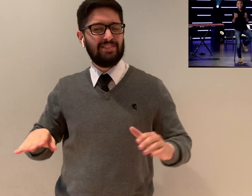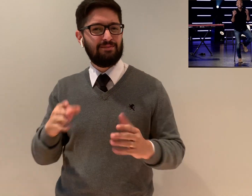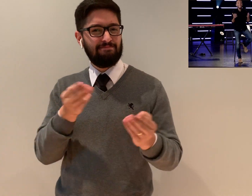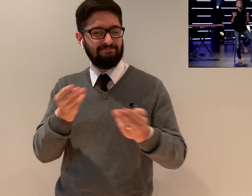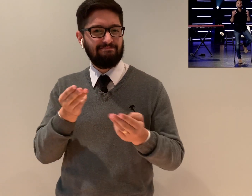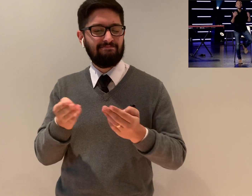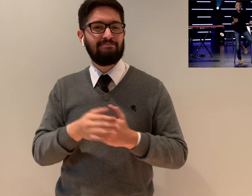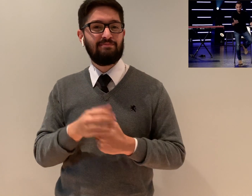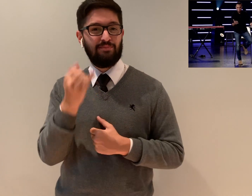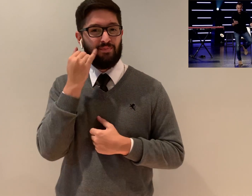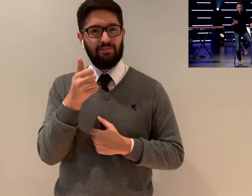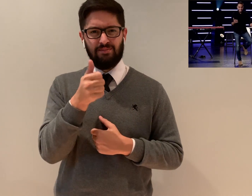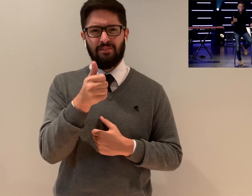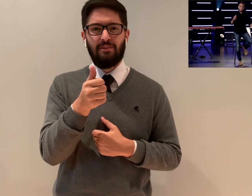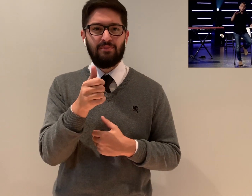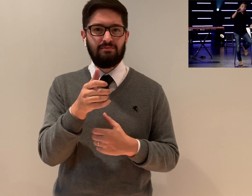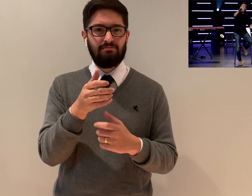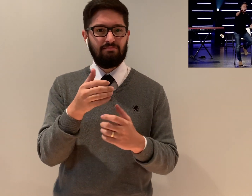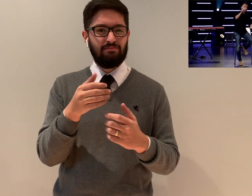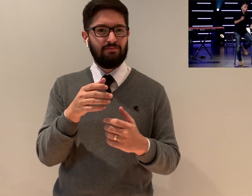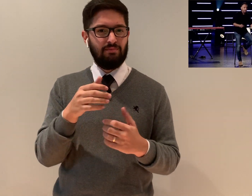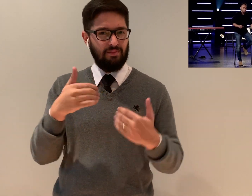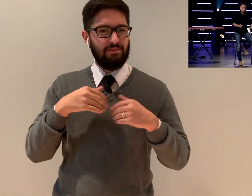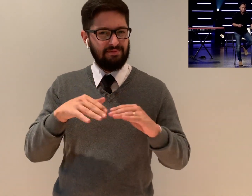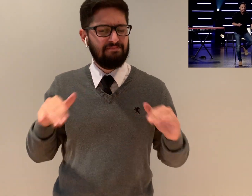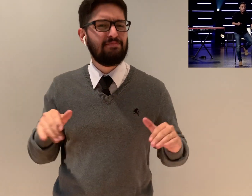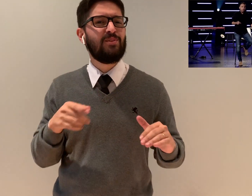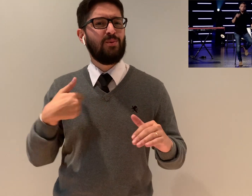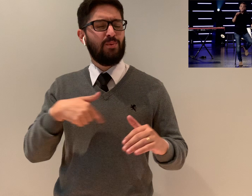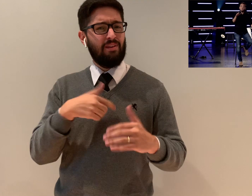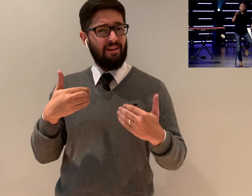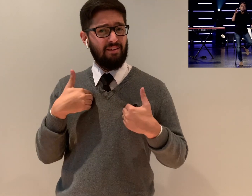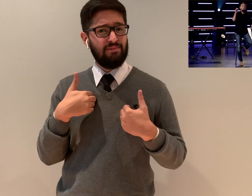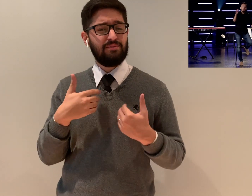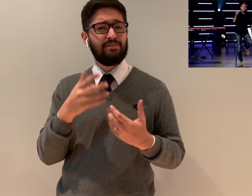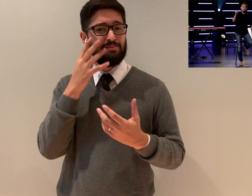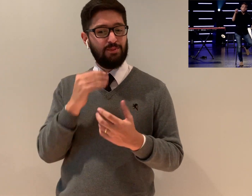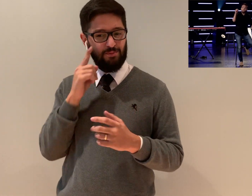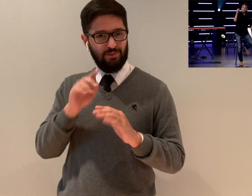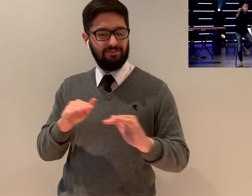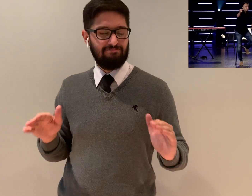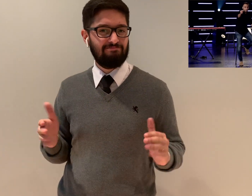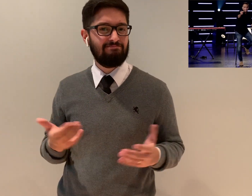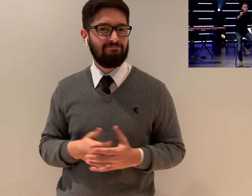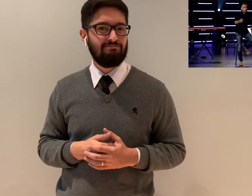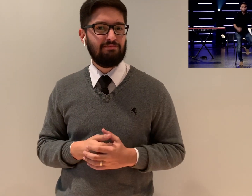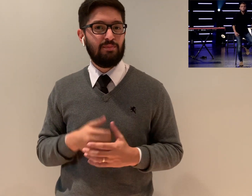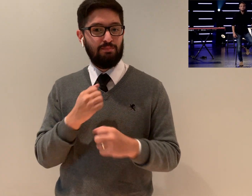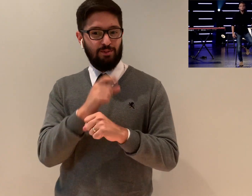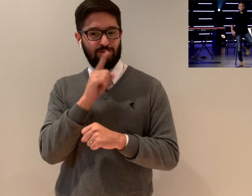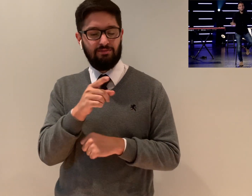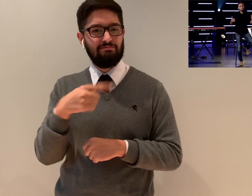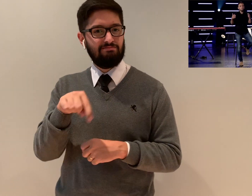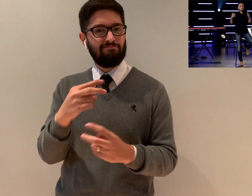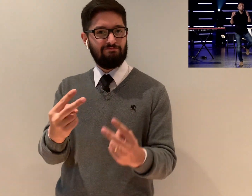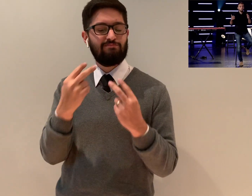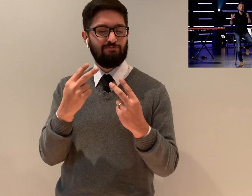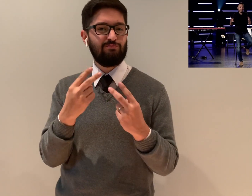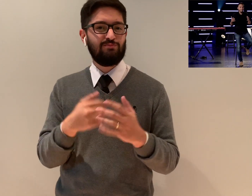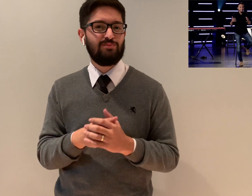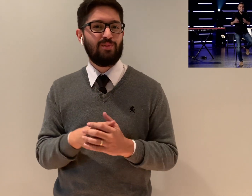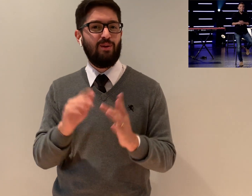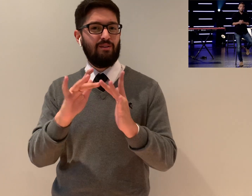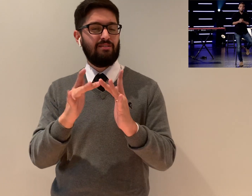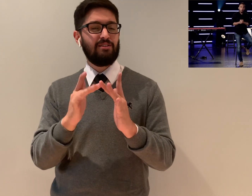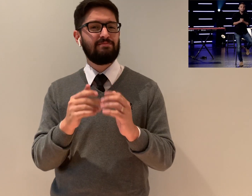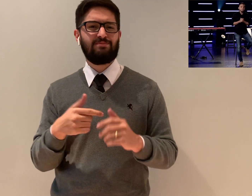incredible kids ministry. And so if you are a parent, we have an experience just for the kiddos. Make sure that you tune